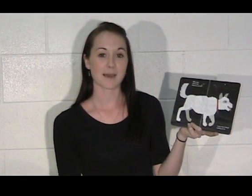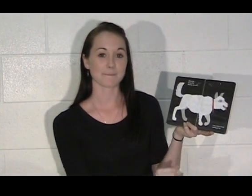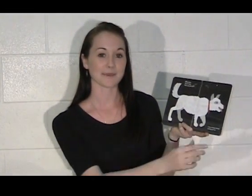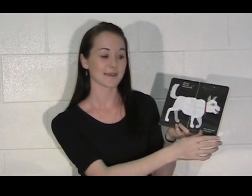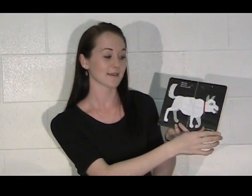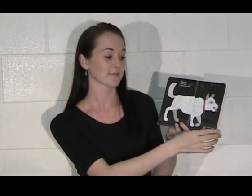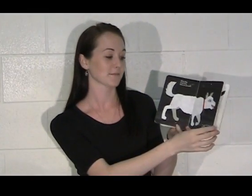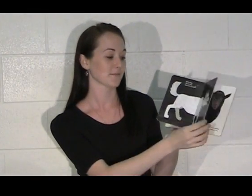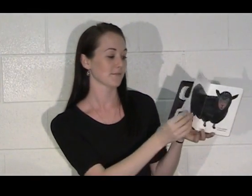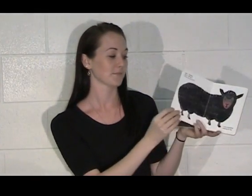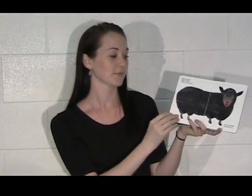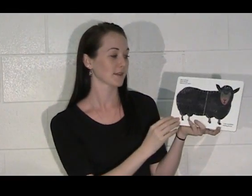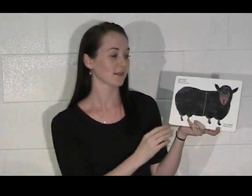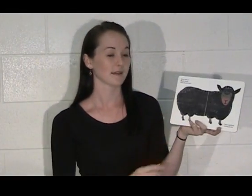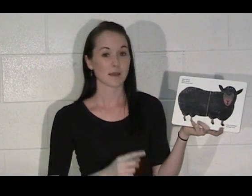me.